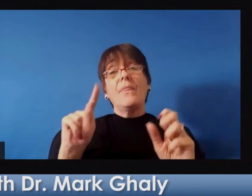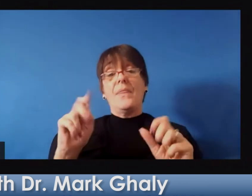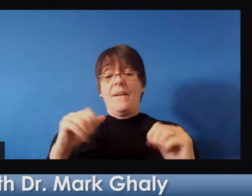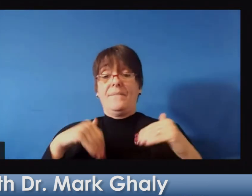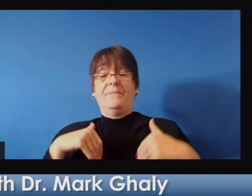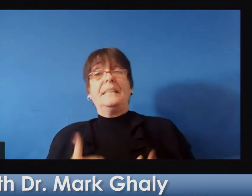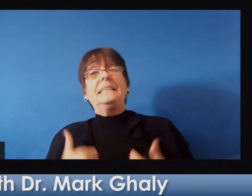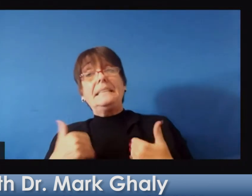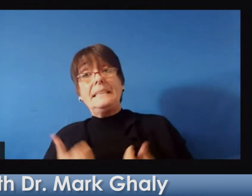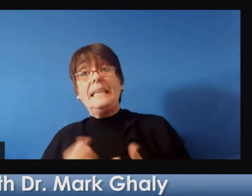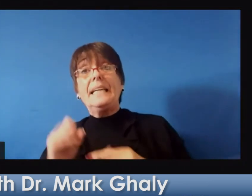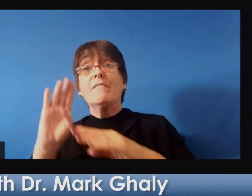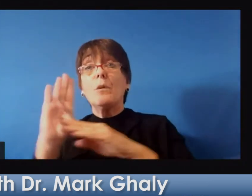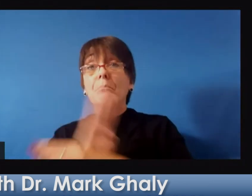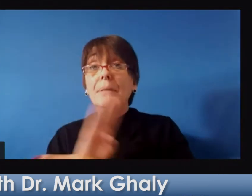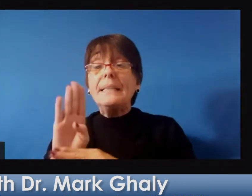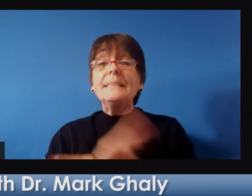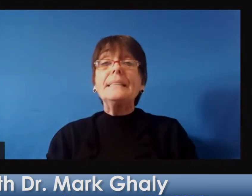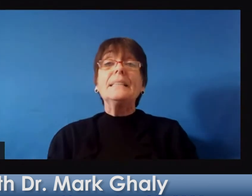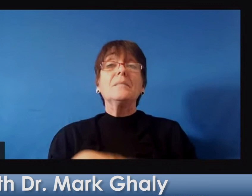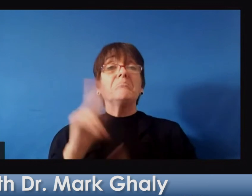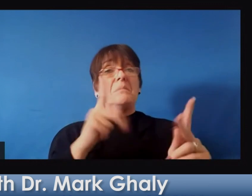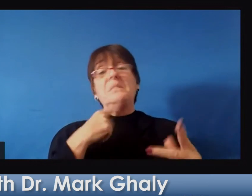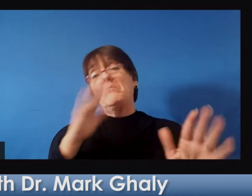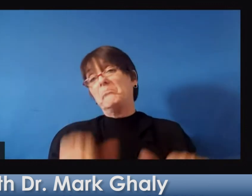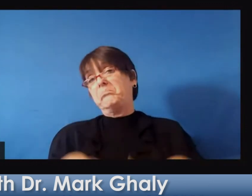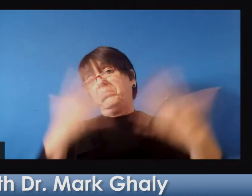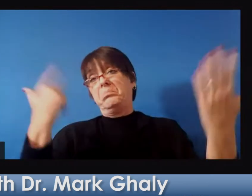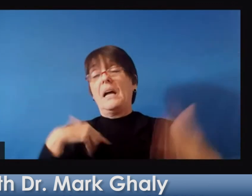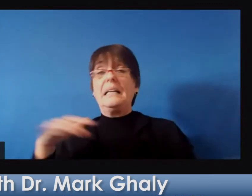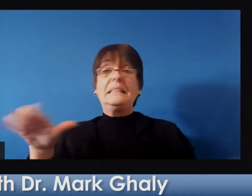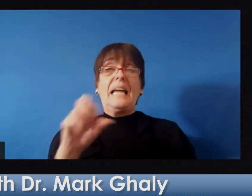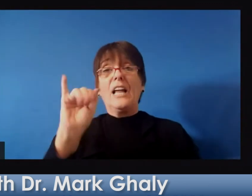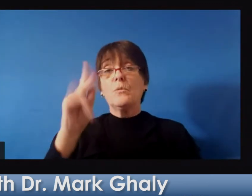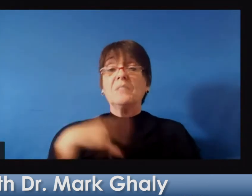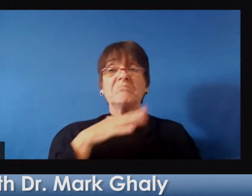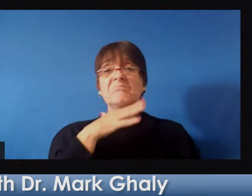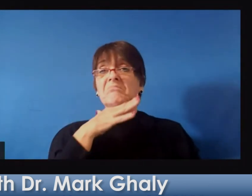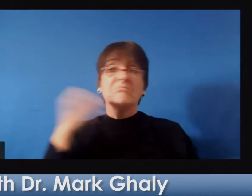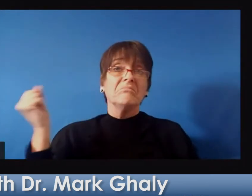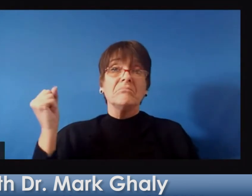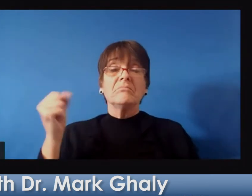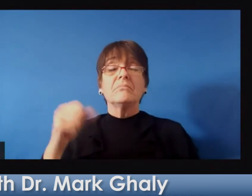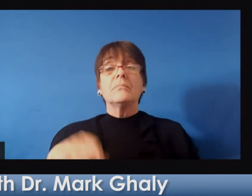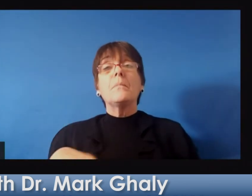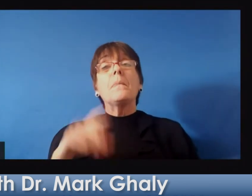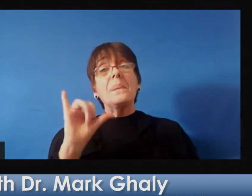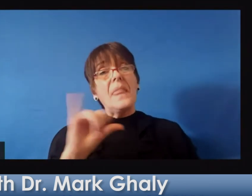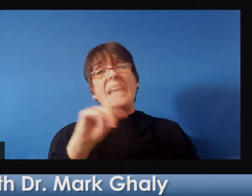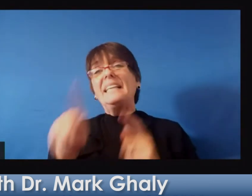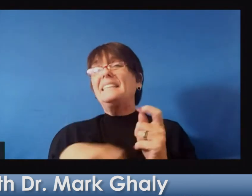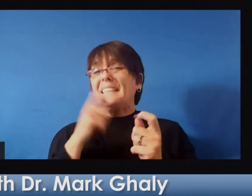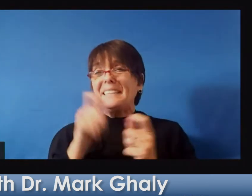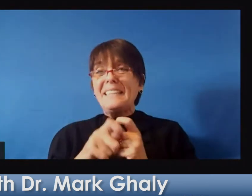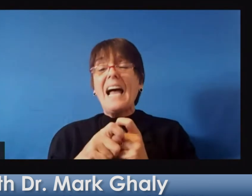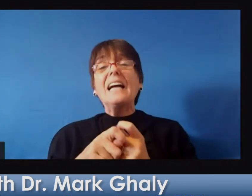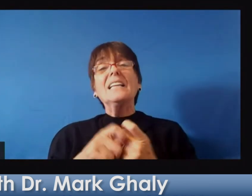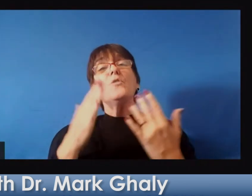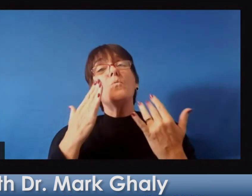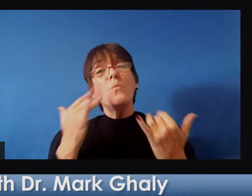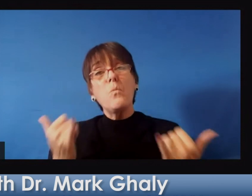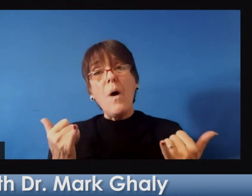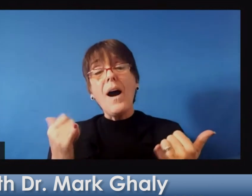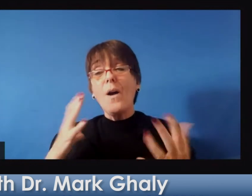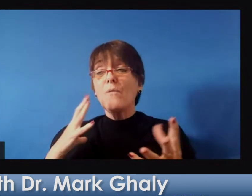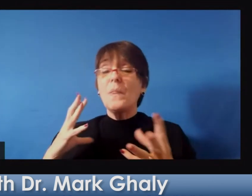and businesses and patrons saying, well, I'm going to take the risk, we're tired of going back and forth. I mean, this is exactly why over